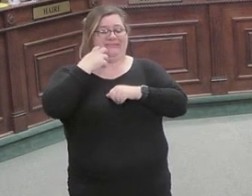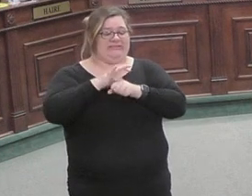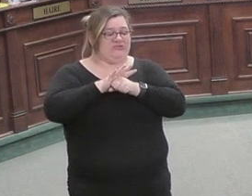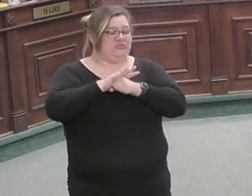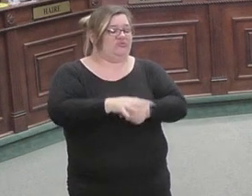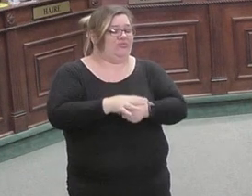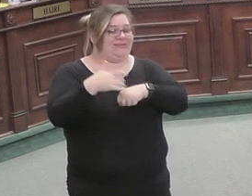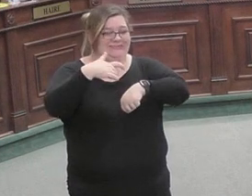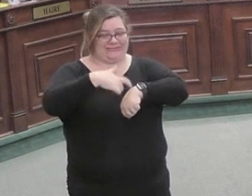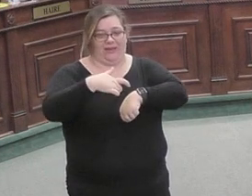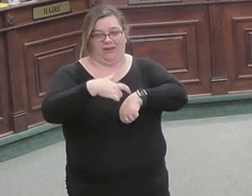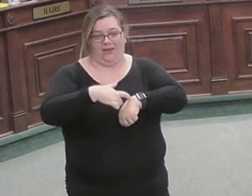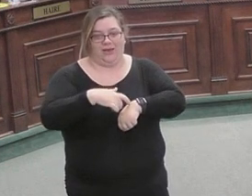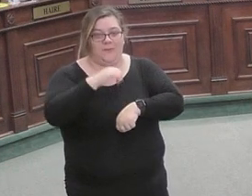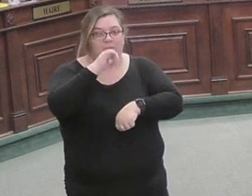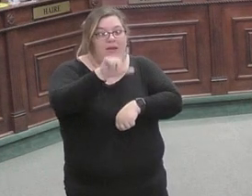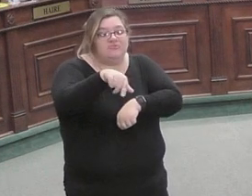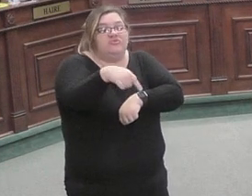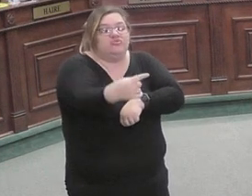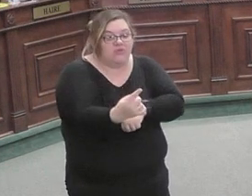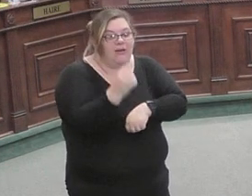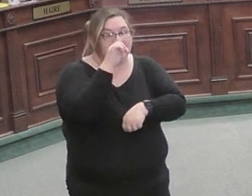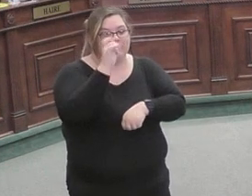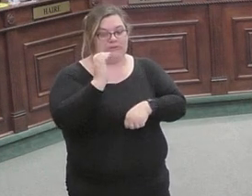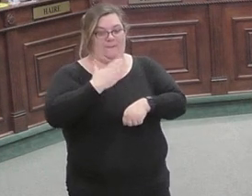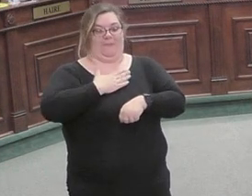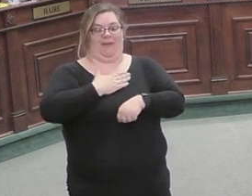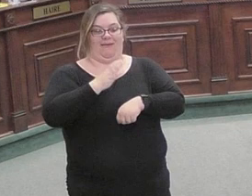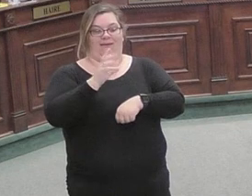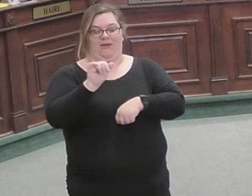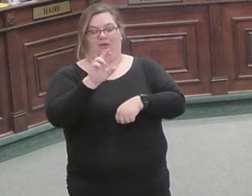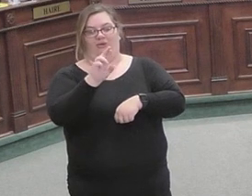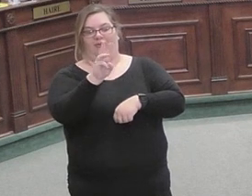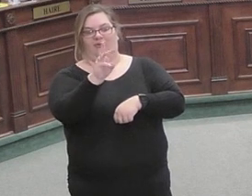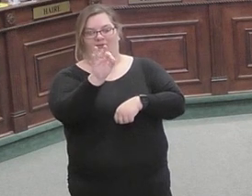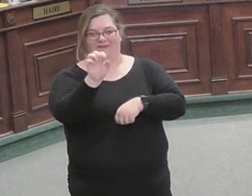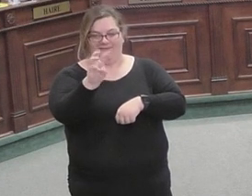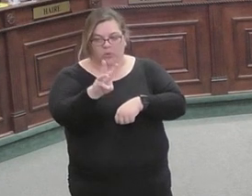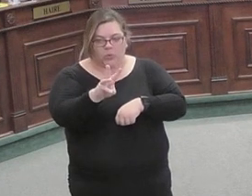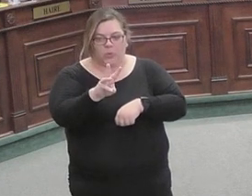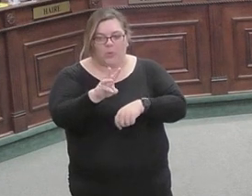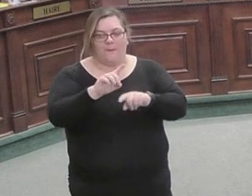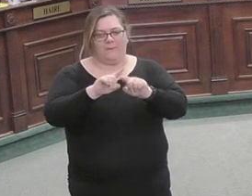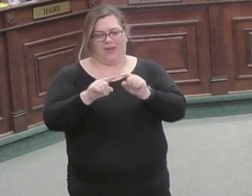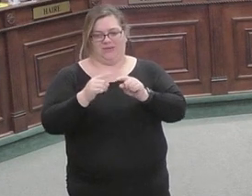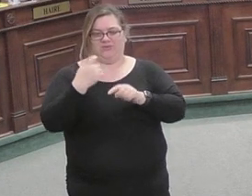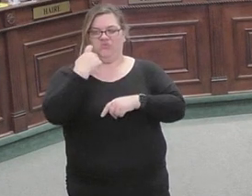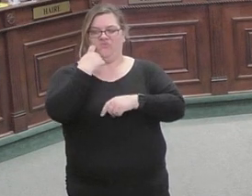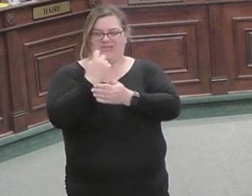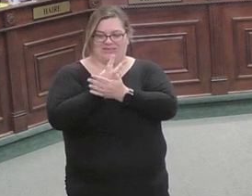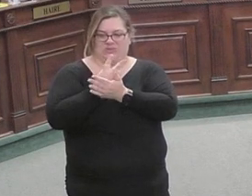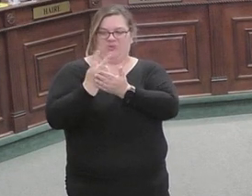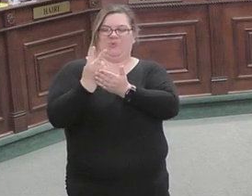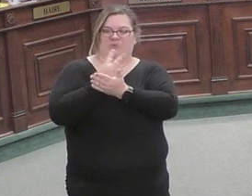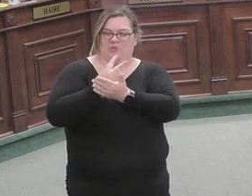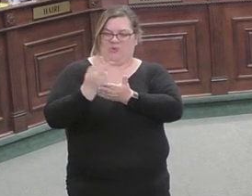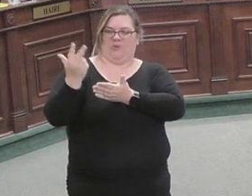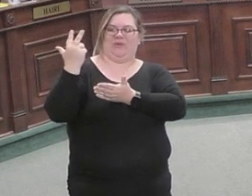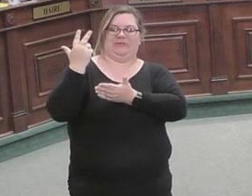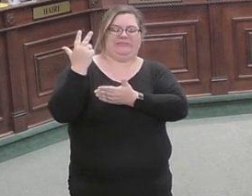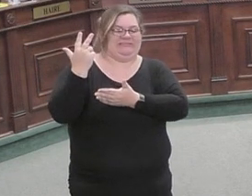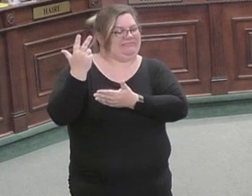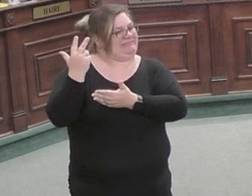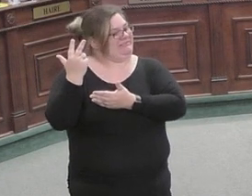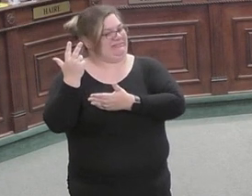this, not just because of this curfew, but because we've lived the last 2 to 3 weeks in uncharted territory. And so